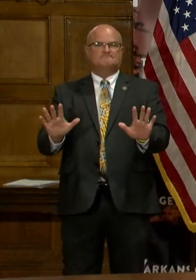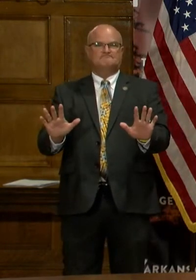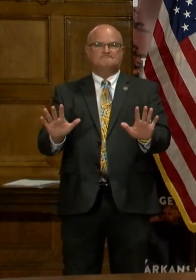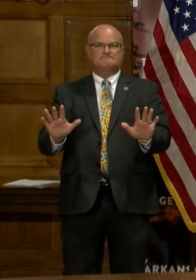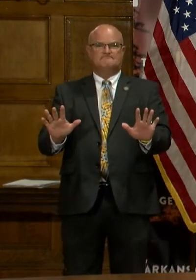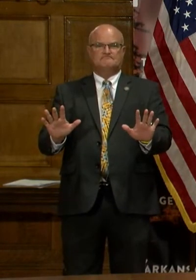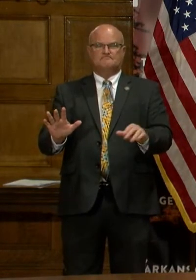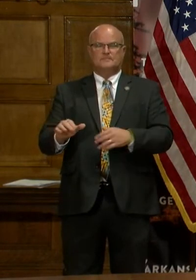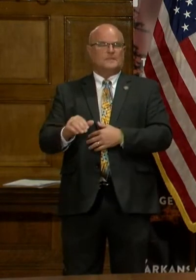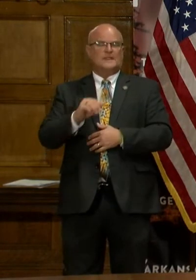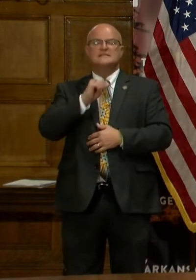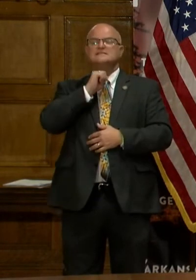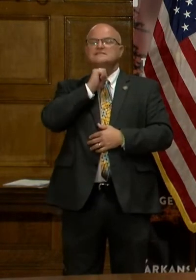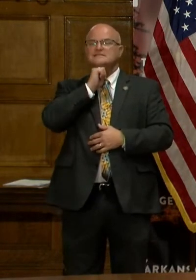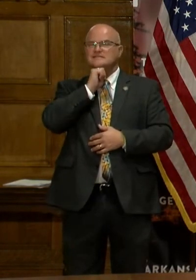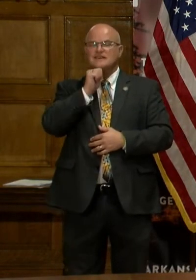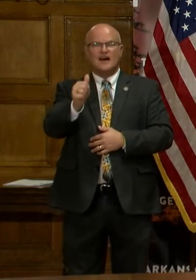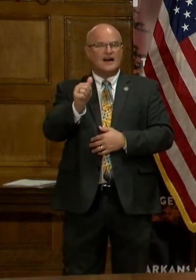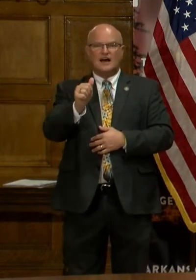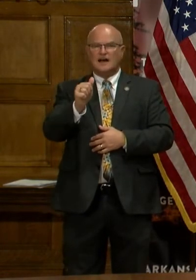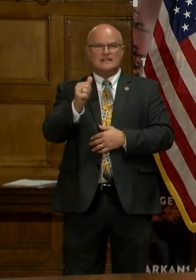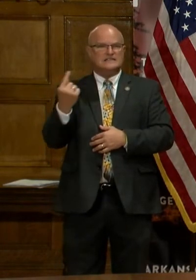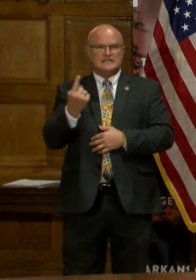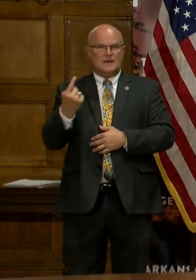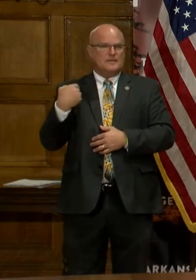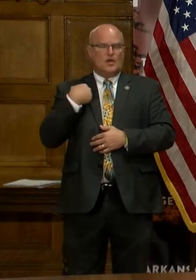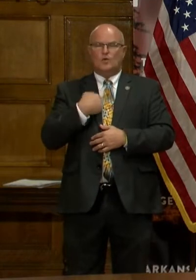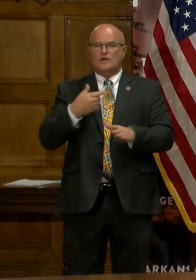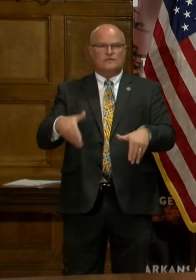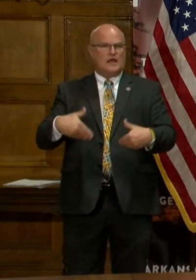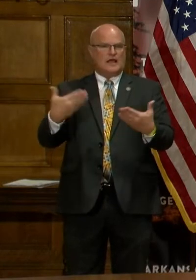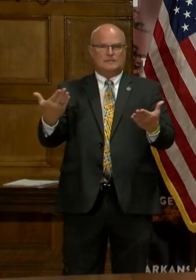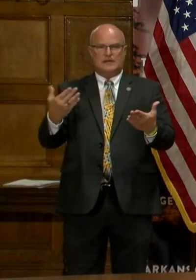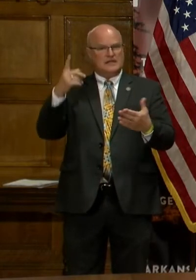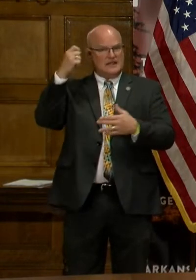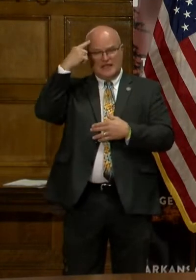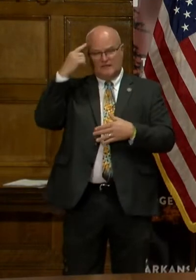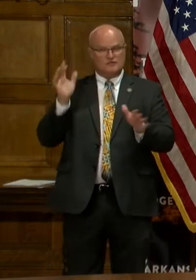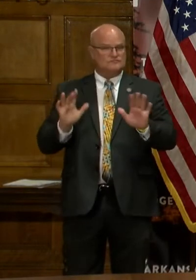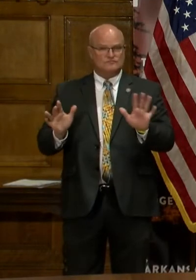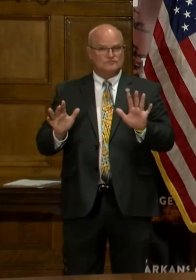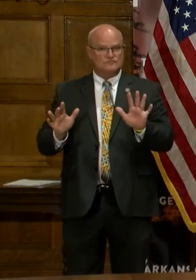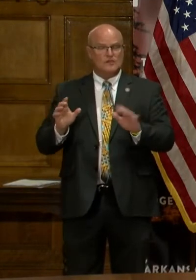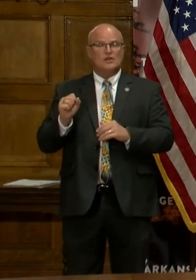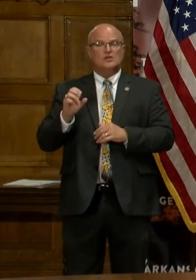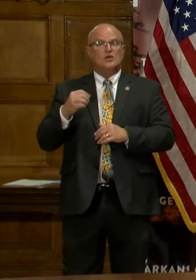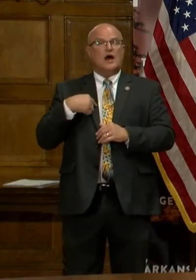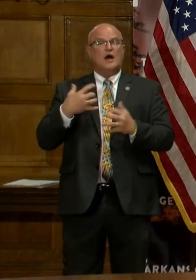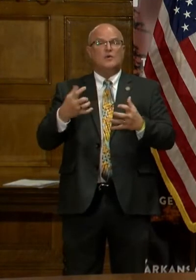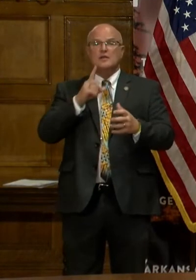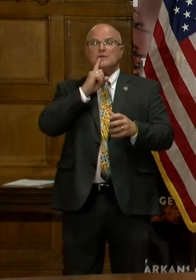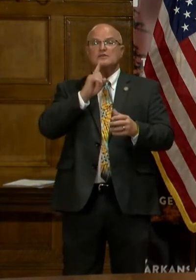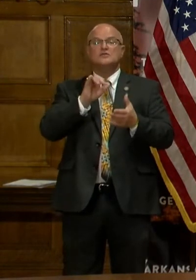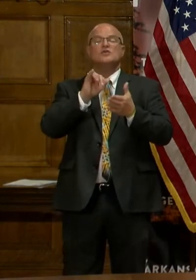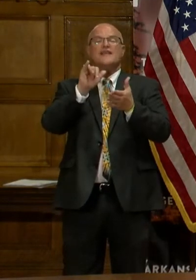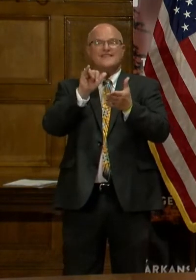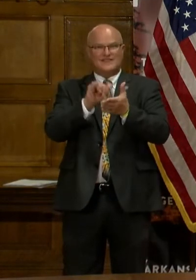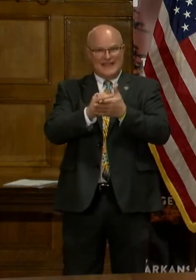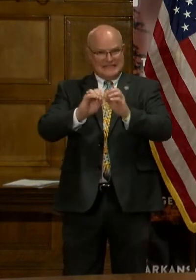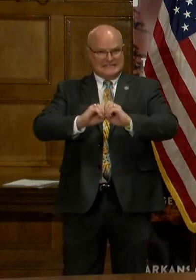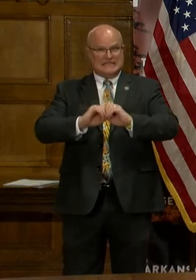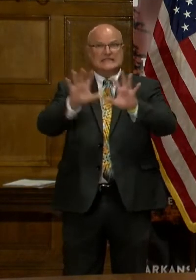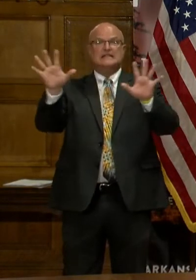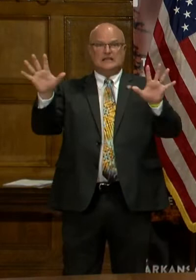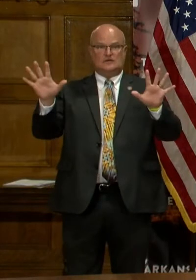It is unsubstantiated, and that is not something that we have recommended to the governor. So I just wanted to make sure that that's